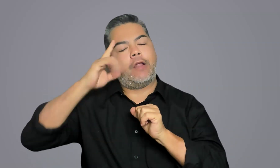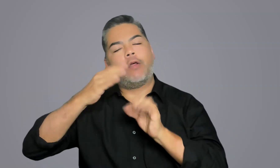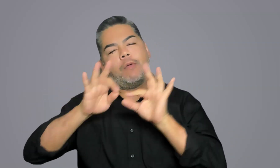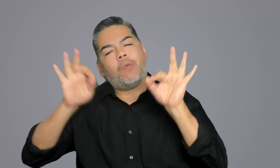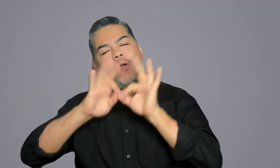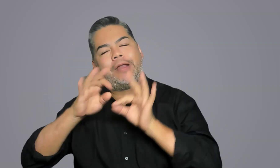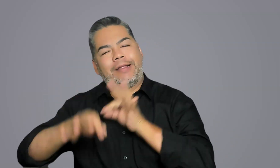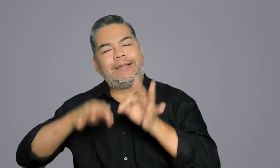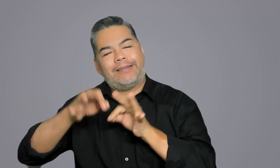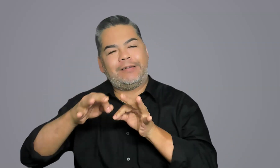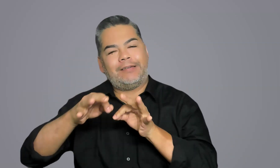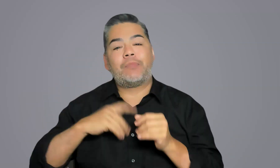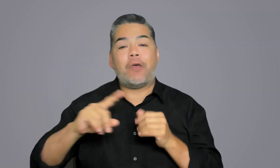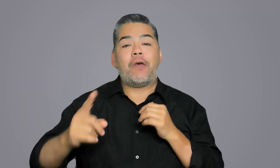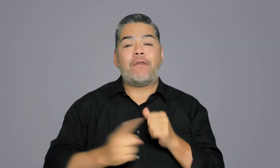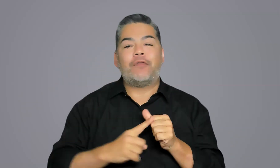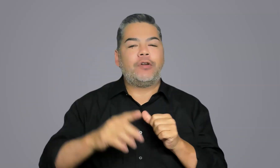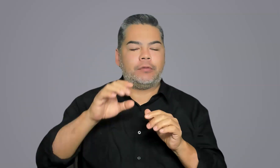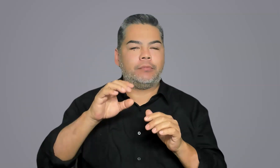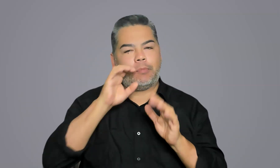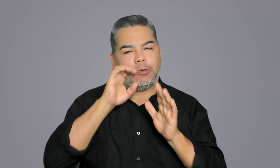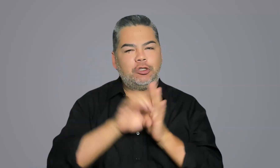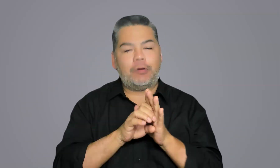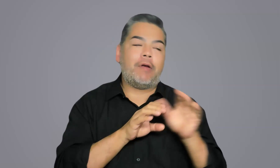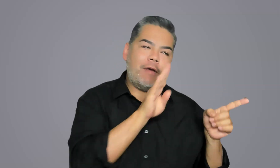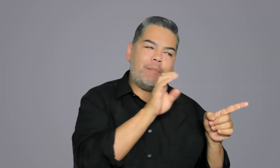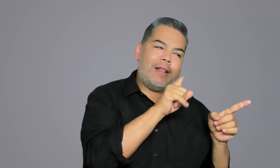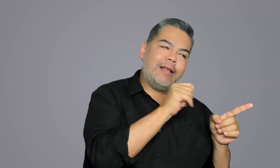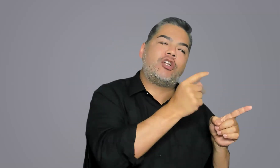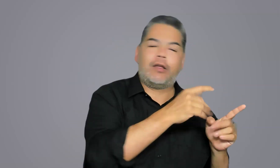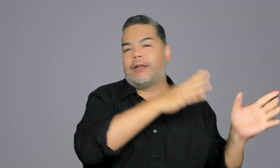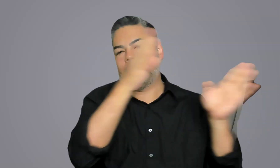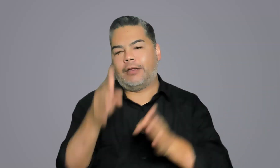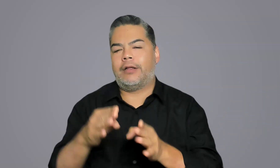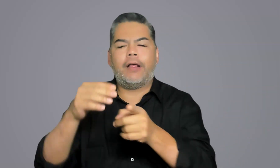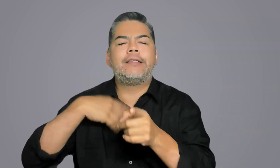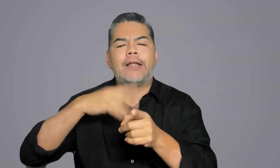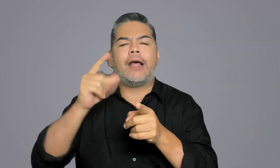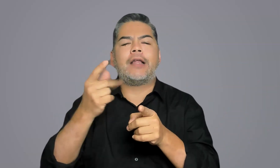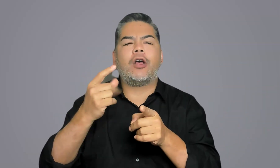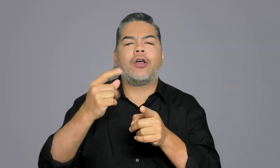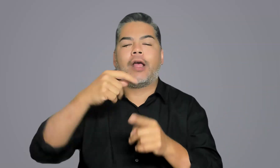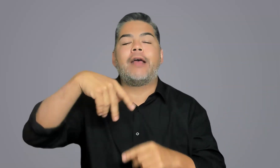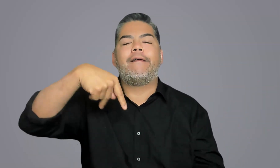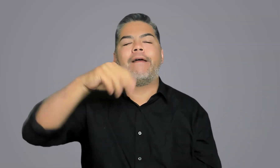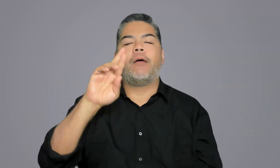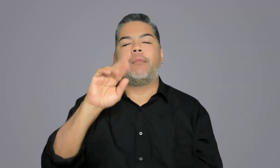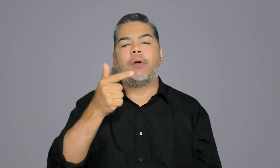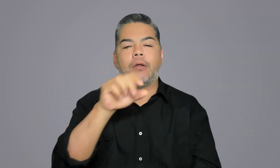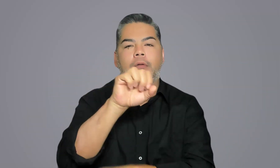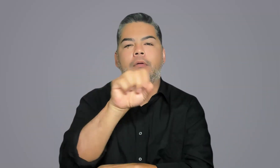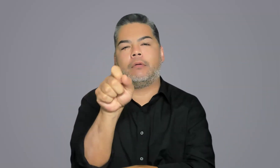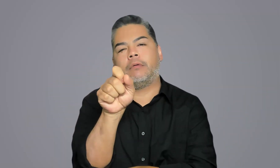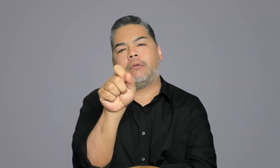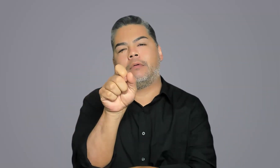dog picture, other than my beautiful Bella. The picture is of a pug sitting down with its head tilted to one side in front of